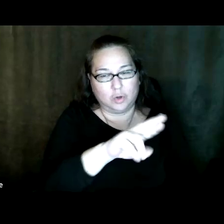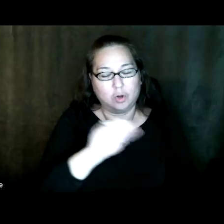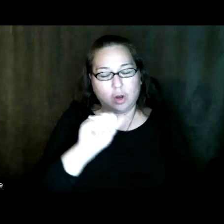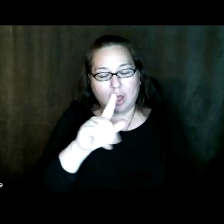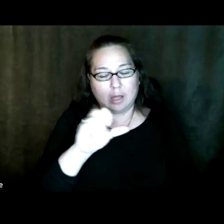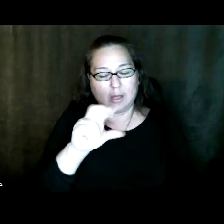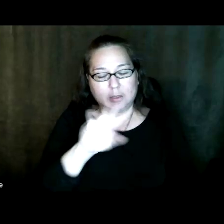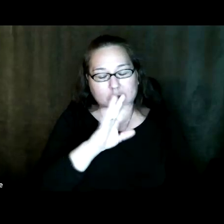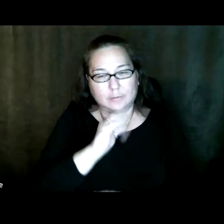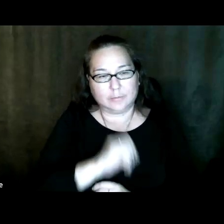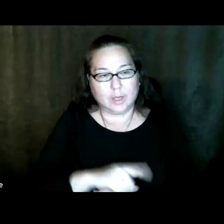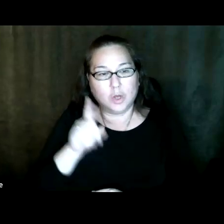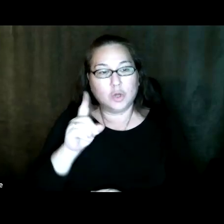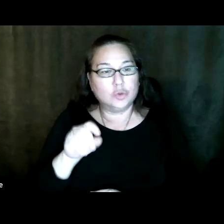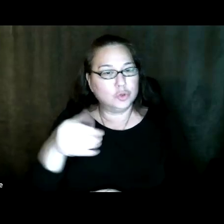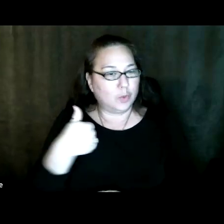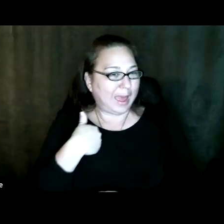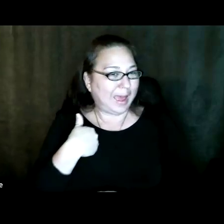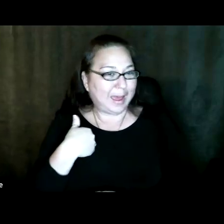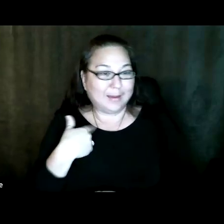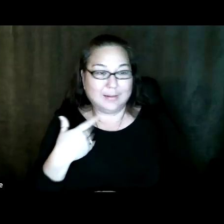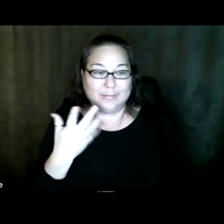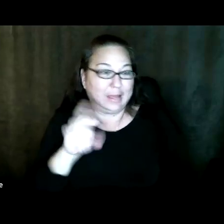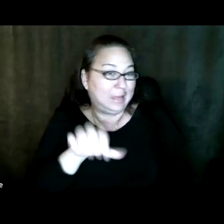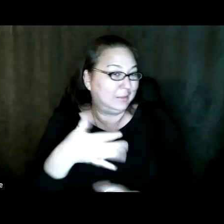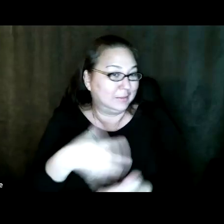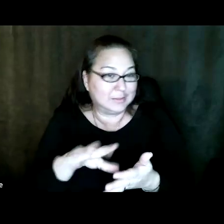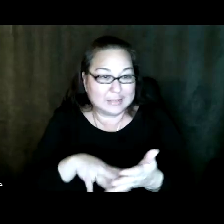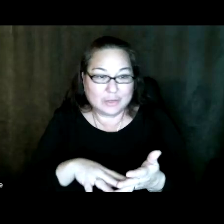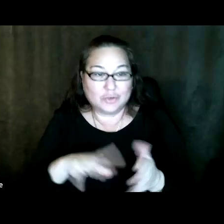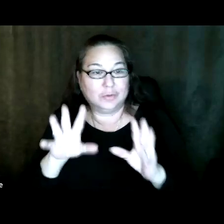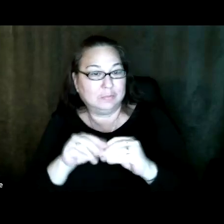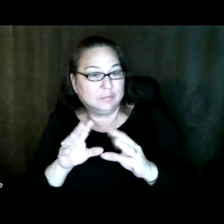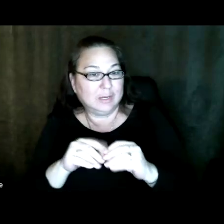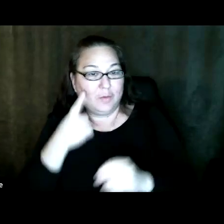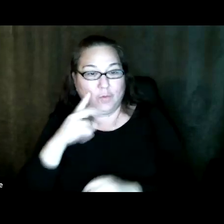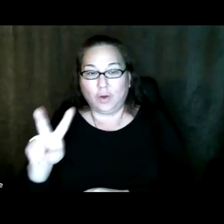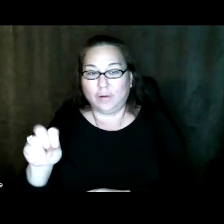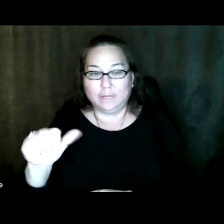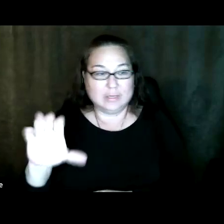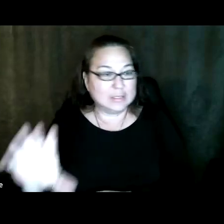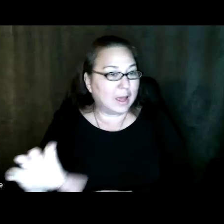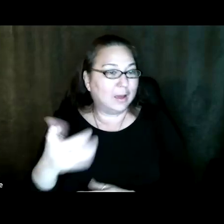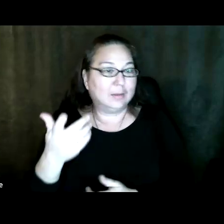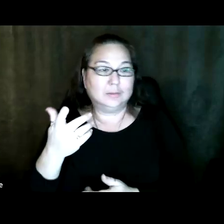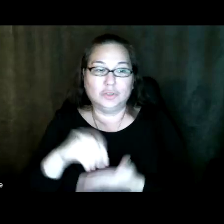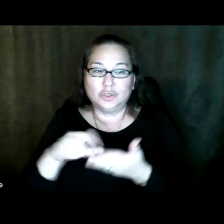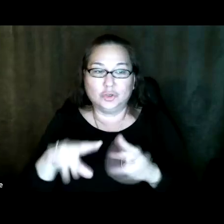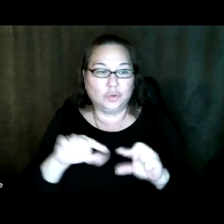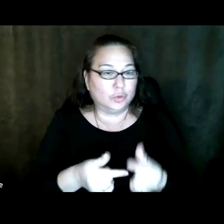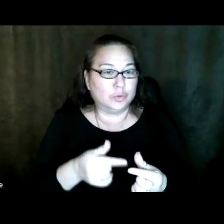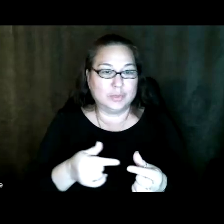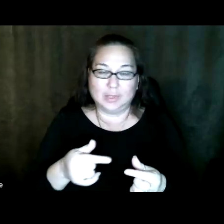in the coming days, just to understand some of their concerns and sort of their needs for support services, things like